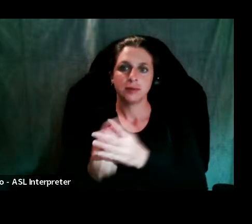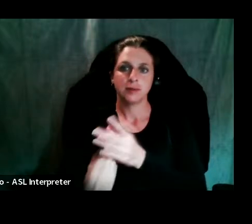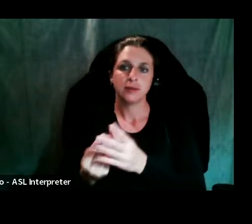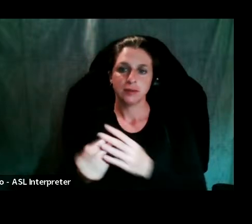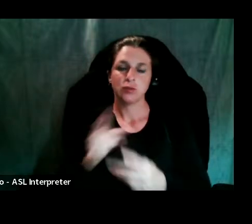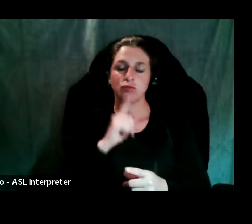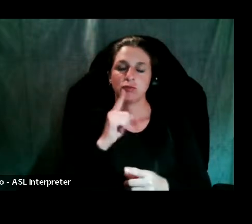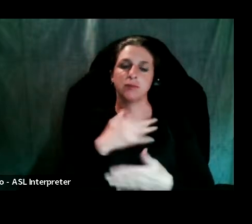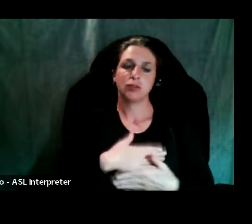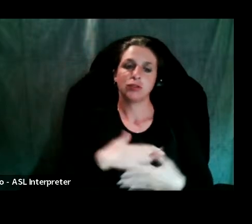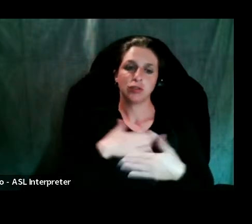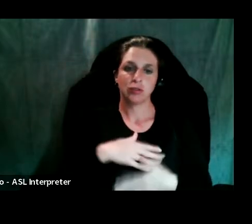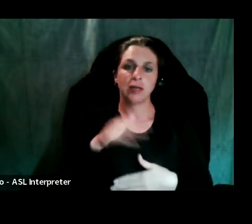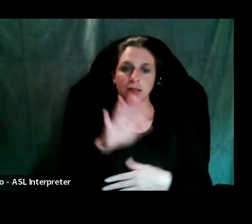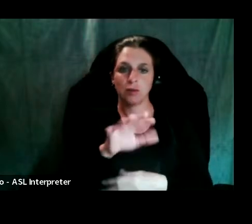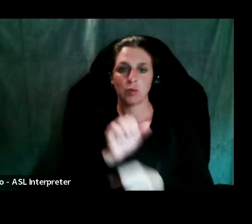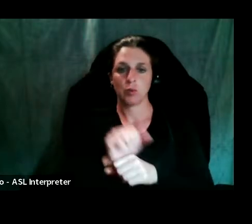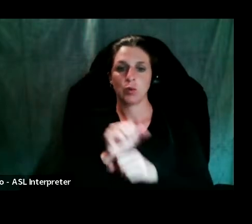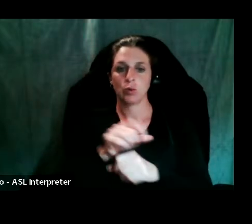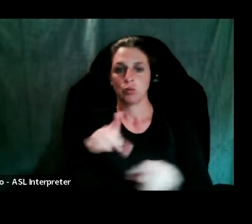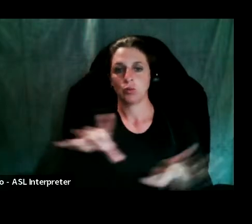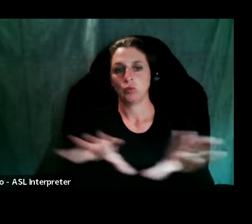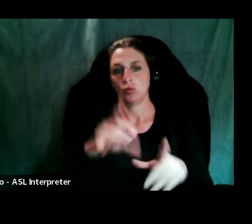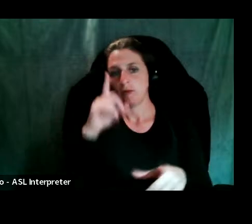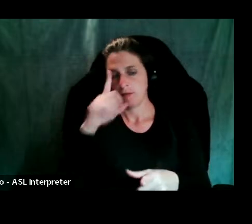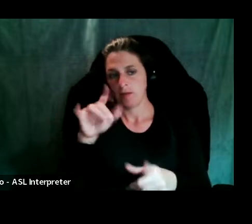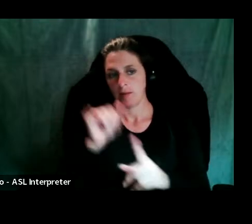the work you're doing on that front.